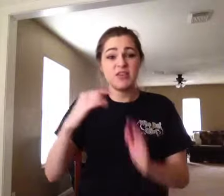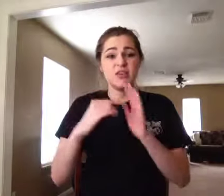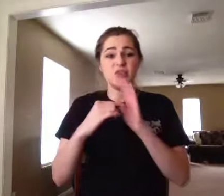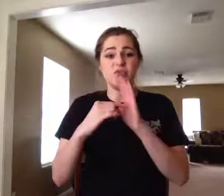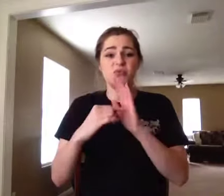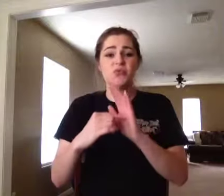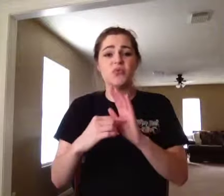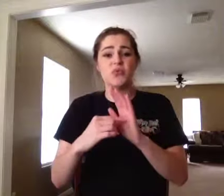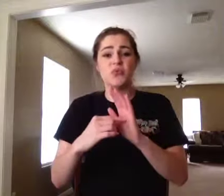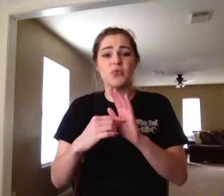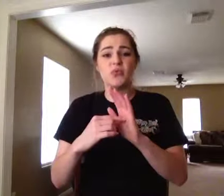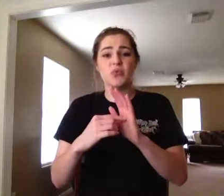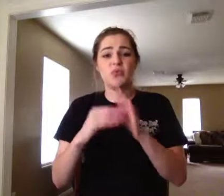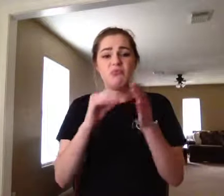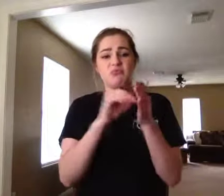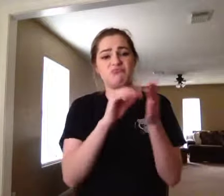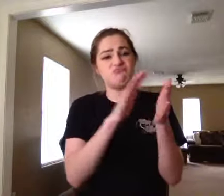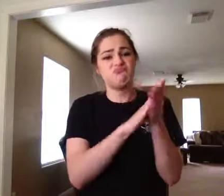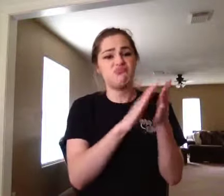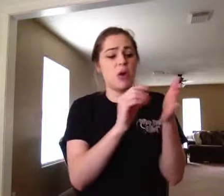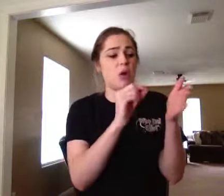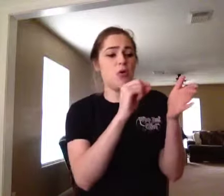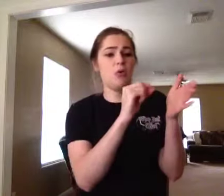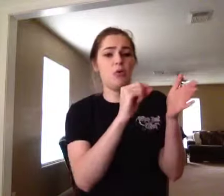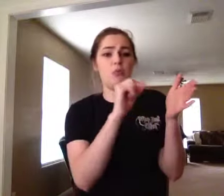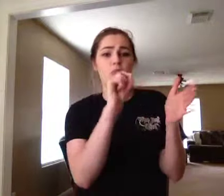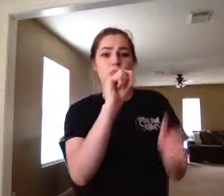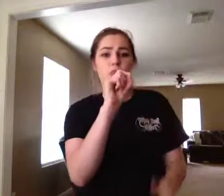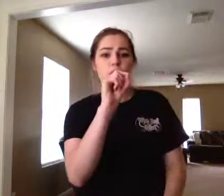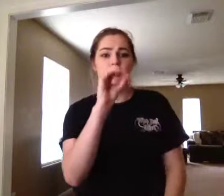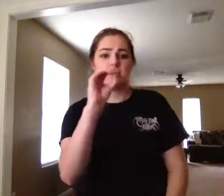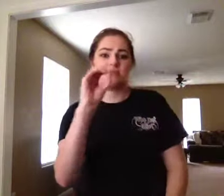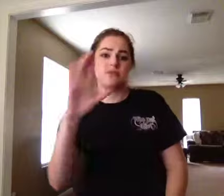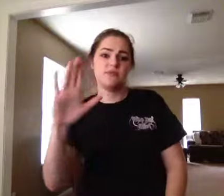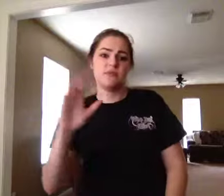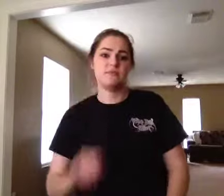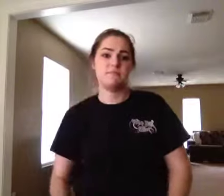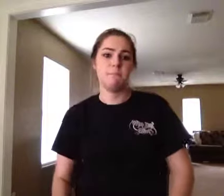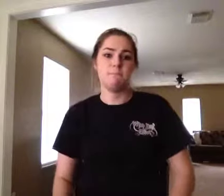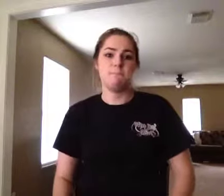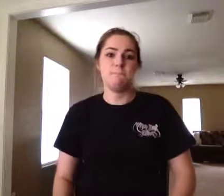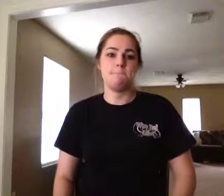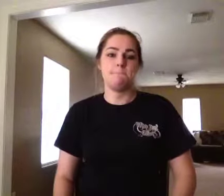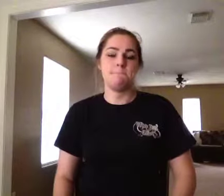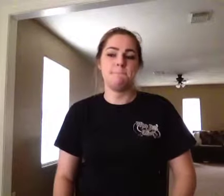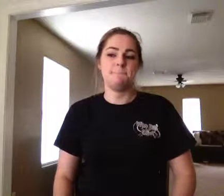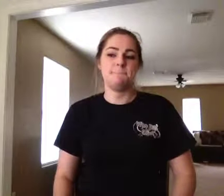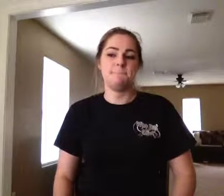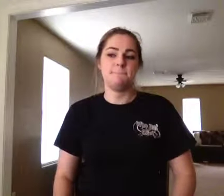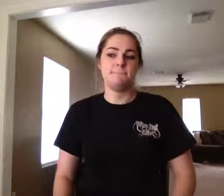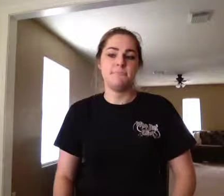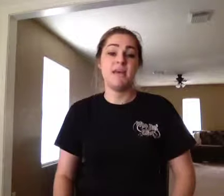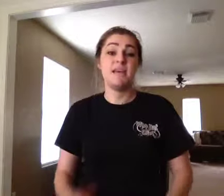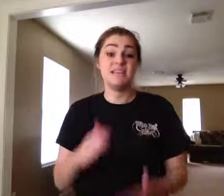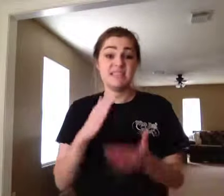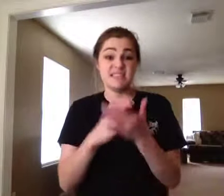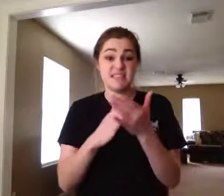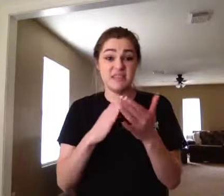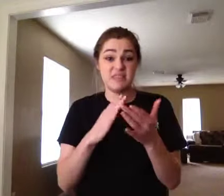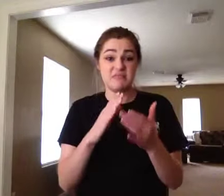like this, 0.05. So it turns out certain decimal numbers, not all decimals, but certain